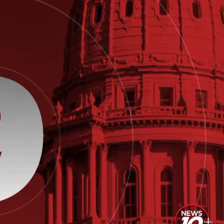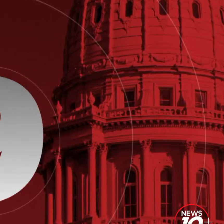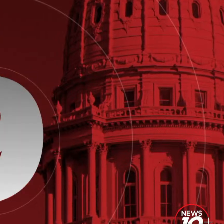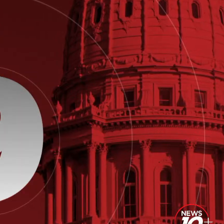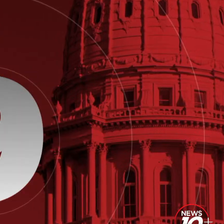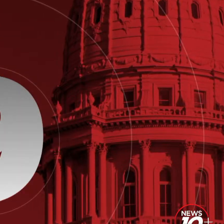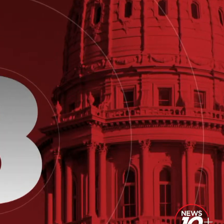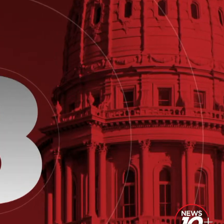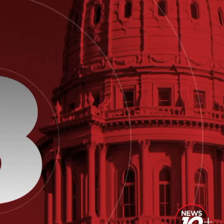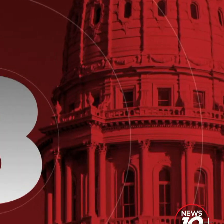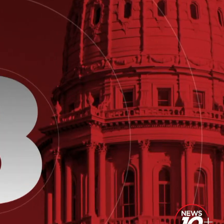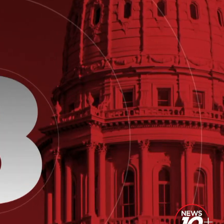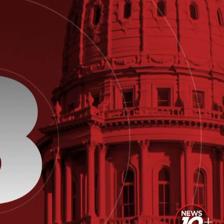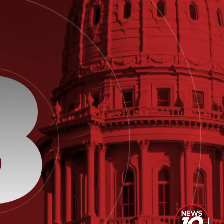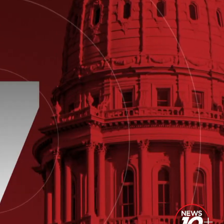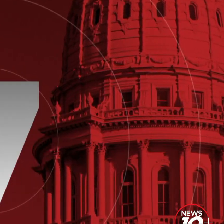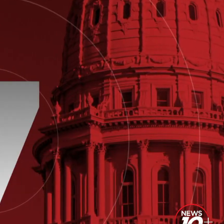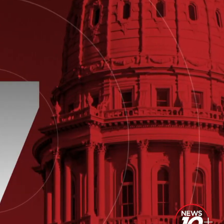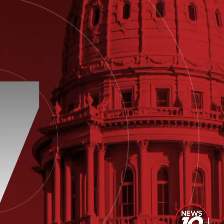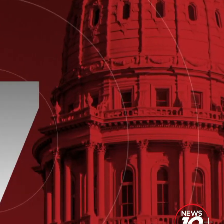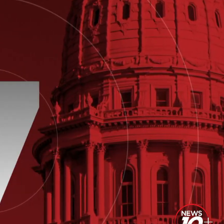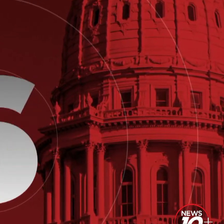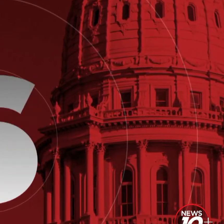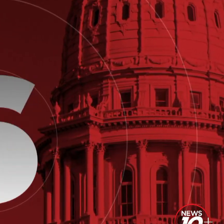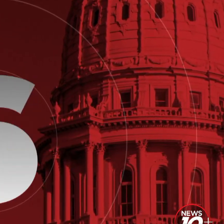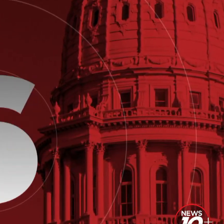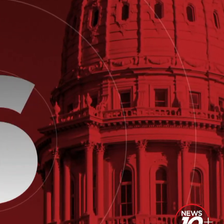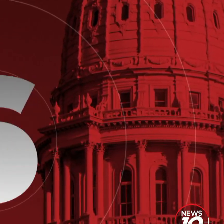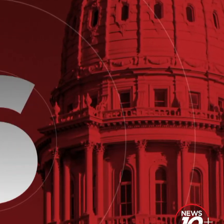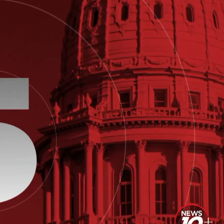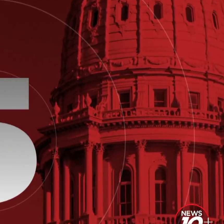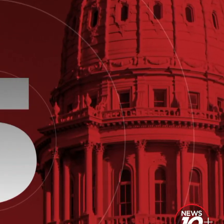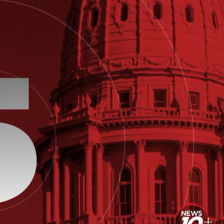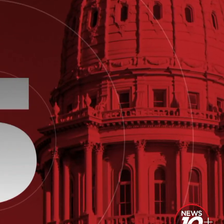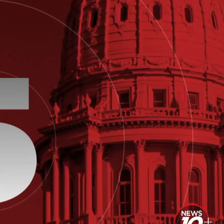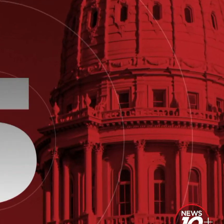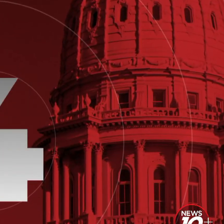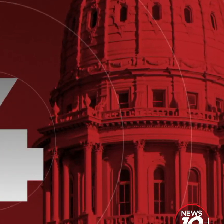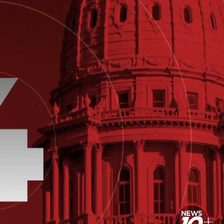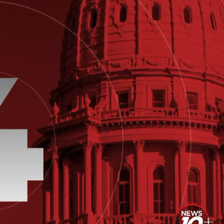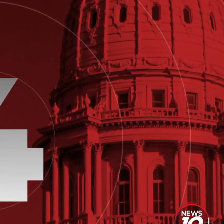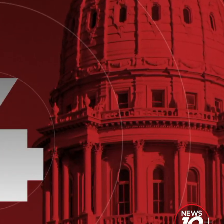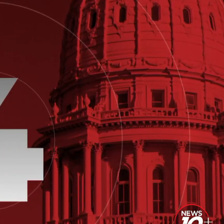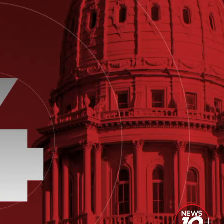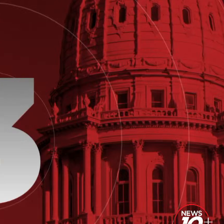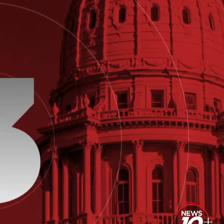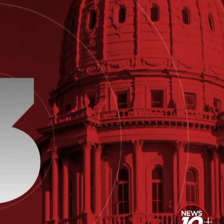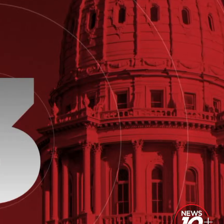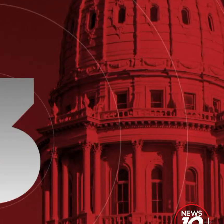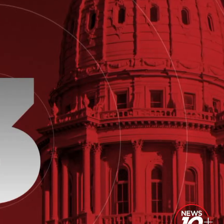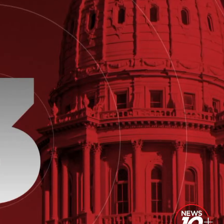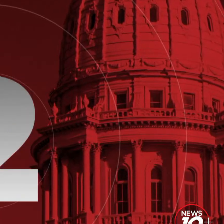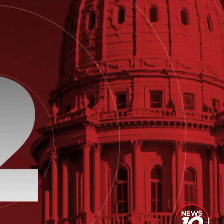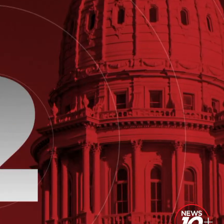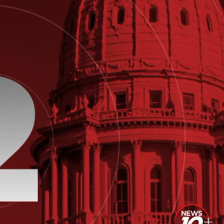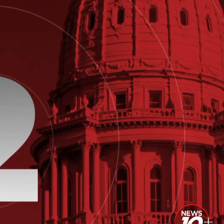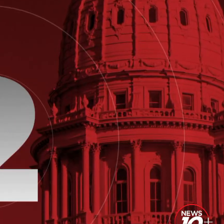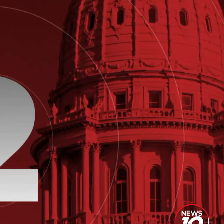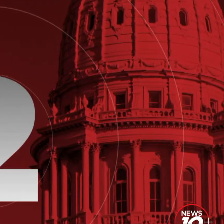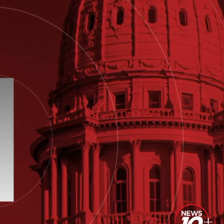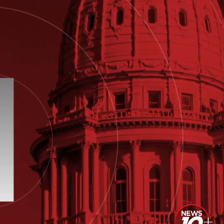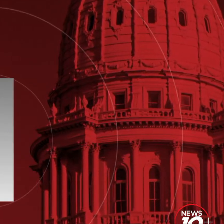after both a long day and a long night. Over the last several weeks, voters all across our state and across the political spectrum